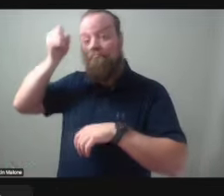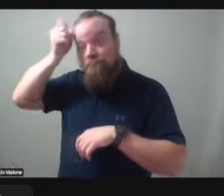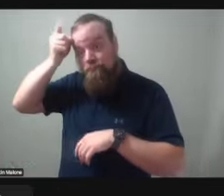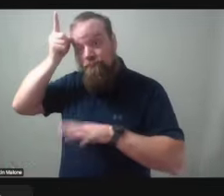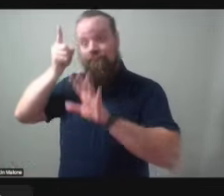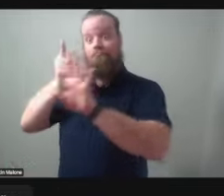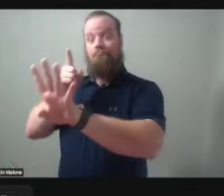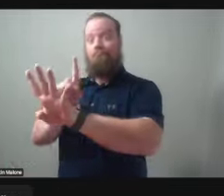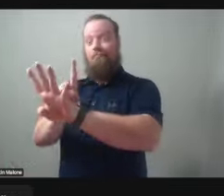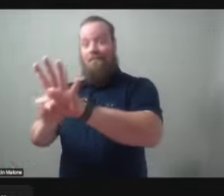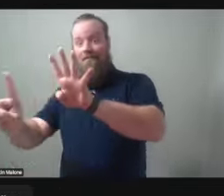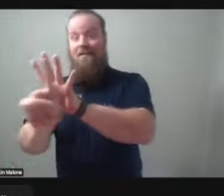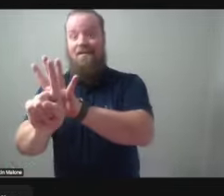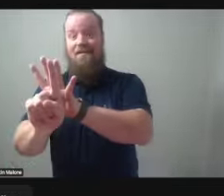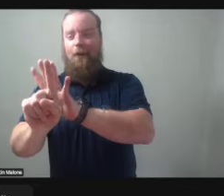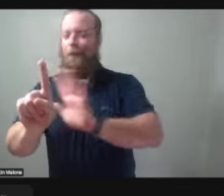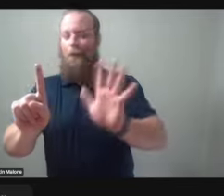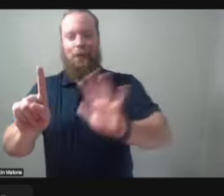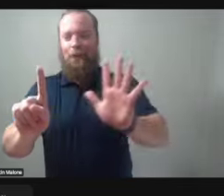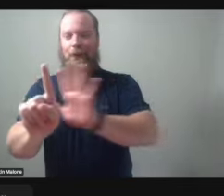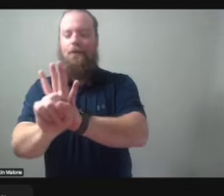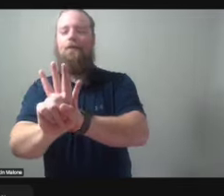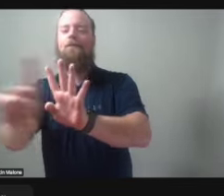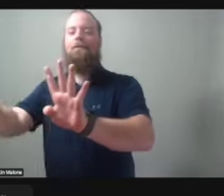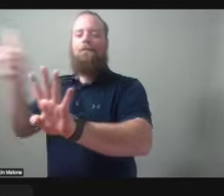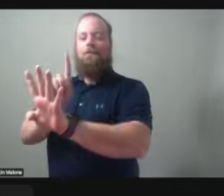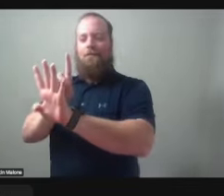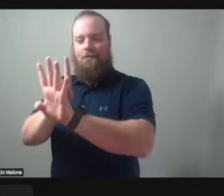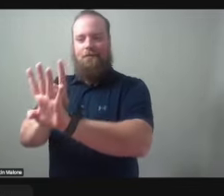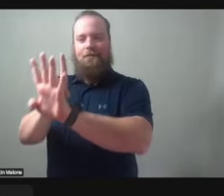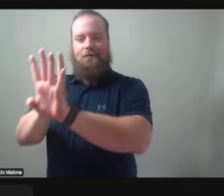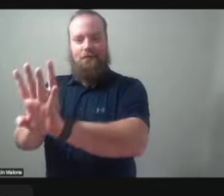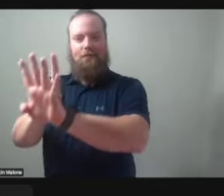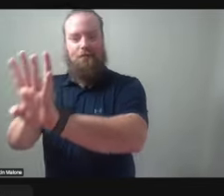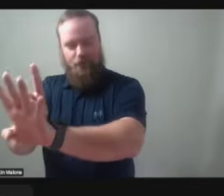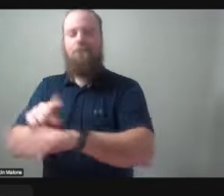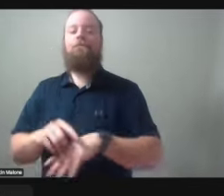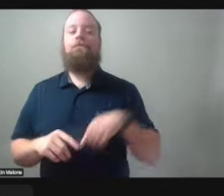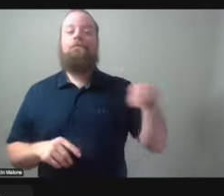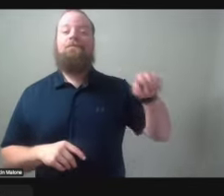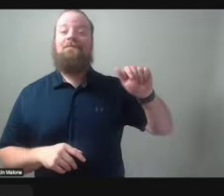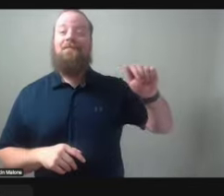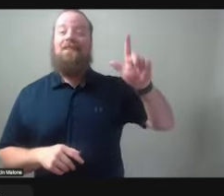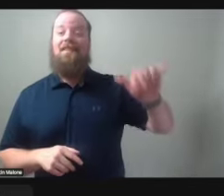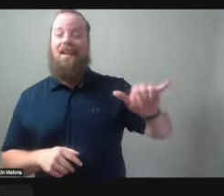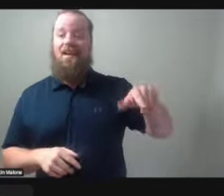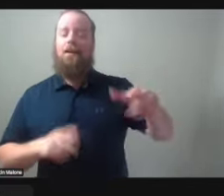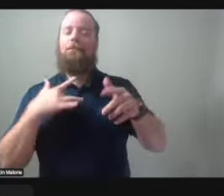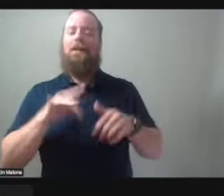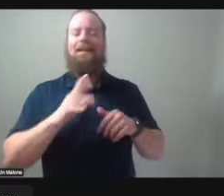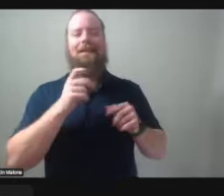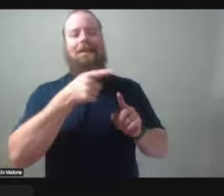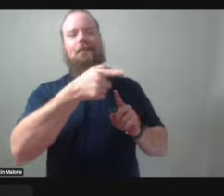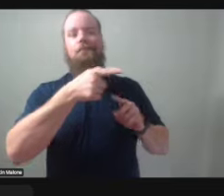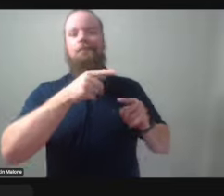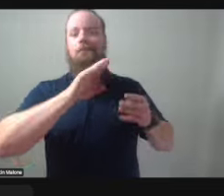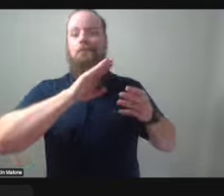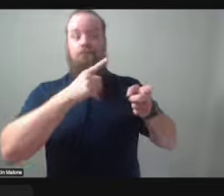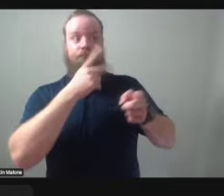you're an ally and talk the talk, but not walk the walk. However, allyship means not putting yourself in the